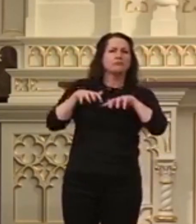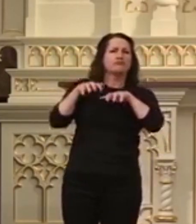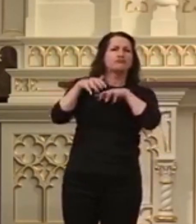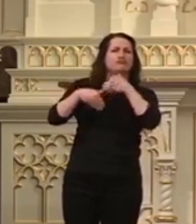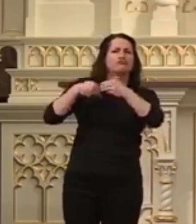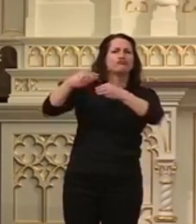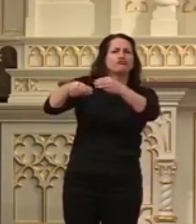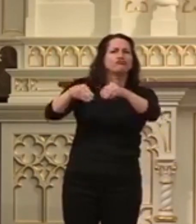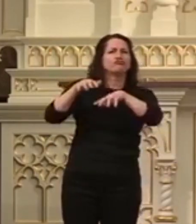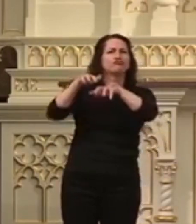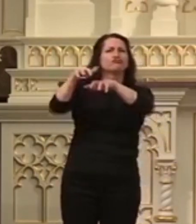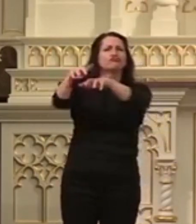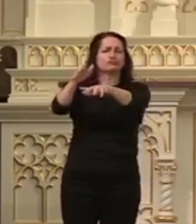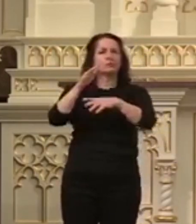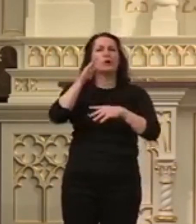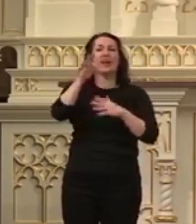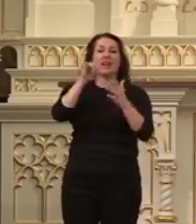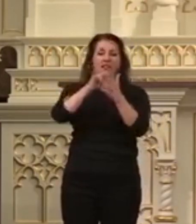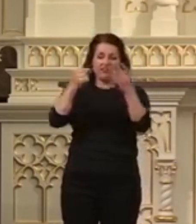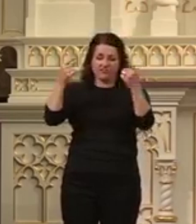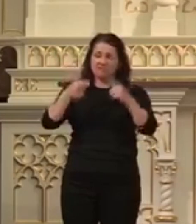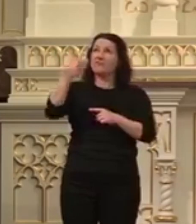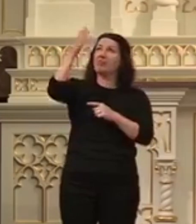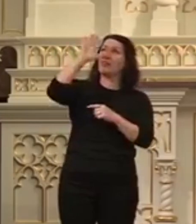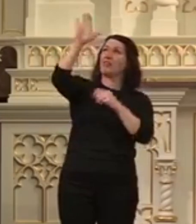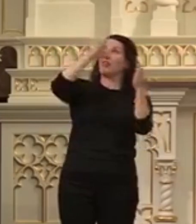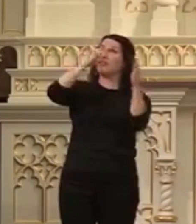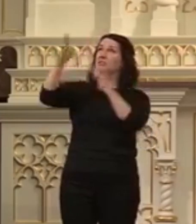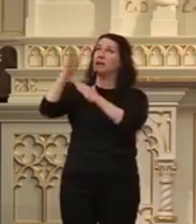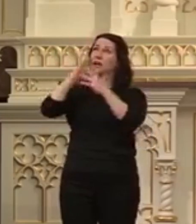the Lord shall be accomplished through him.